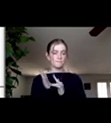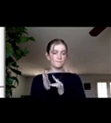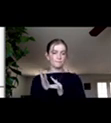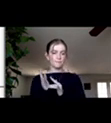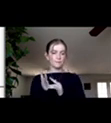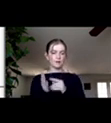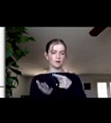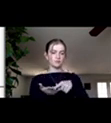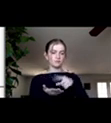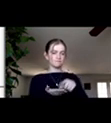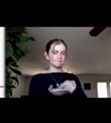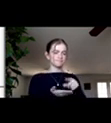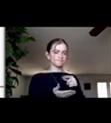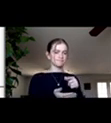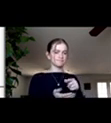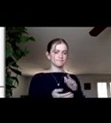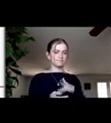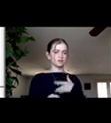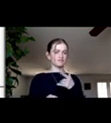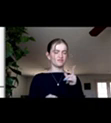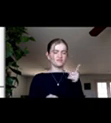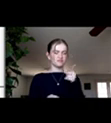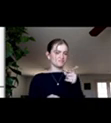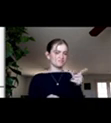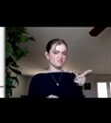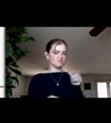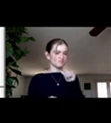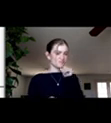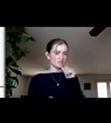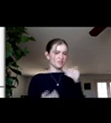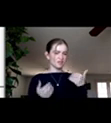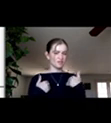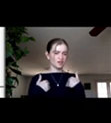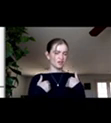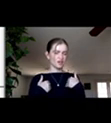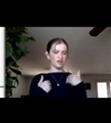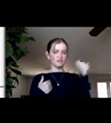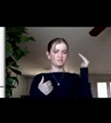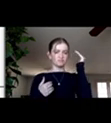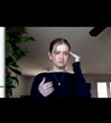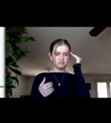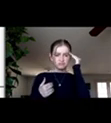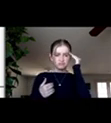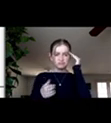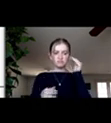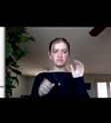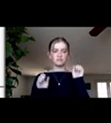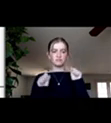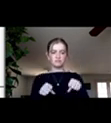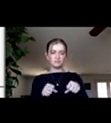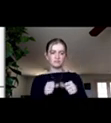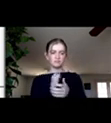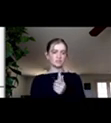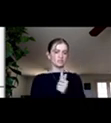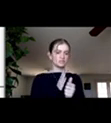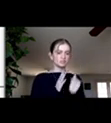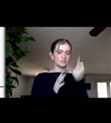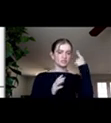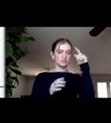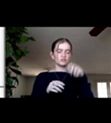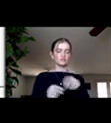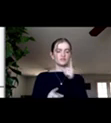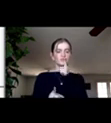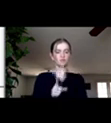medical providers feel that they lack the knowledge, ability, and skill to effectively perform an evaluation on deaf patients.